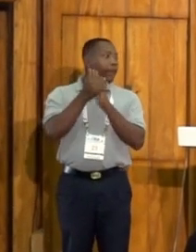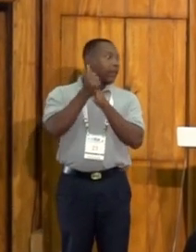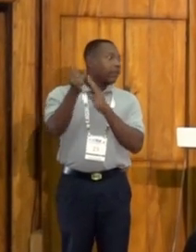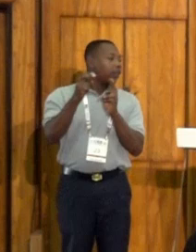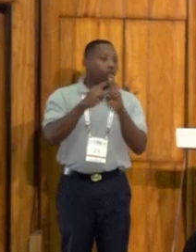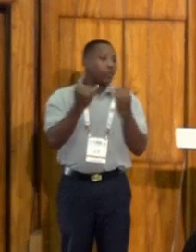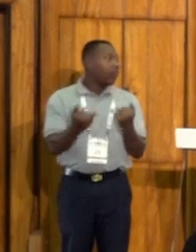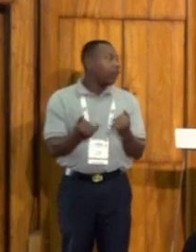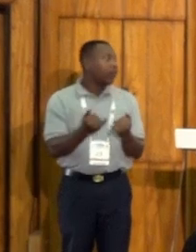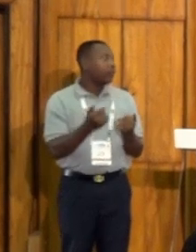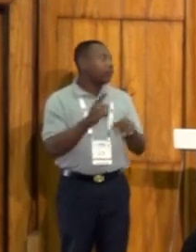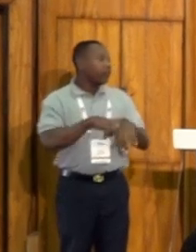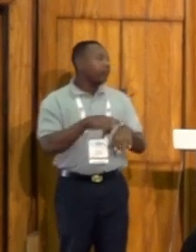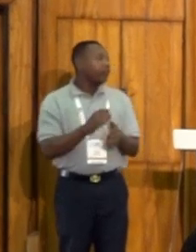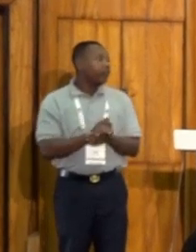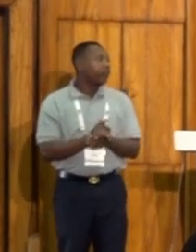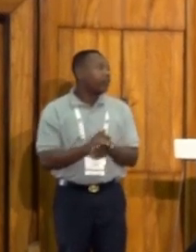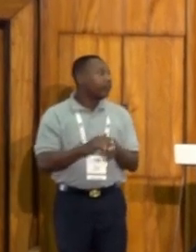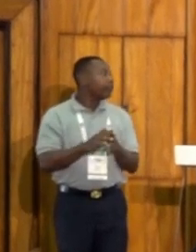it's yours.